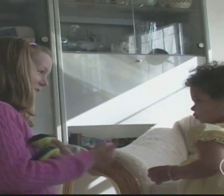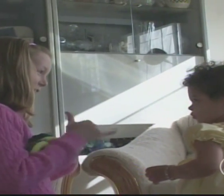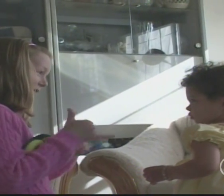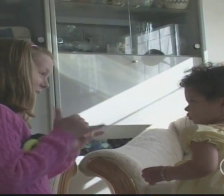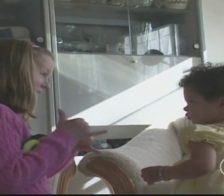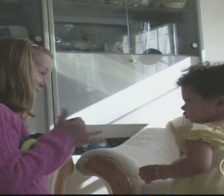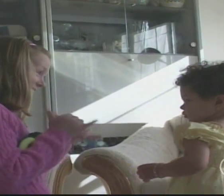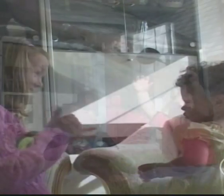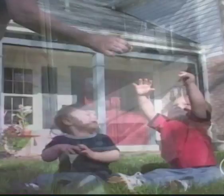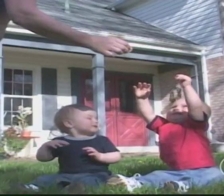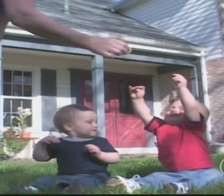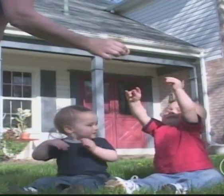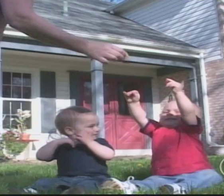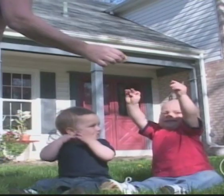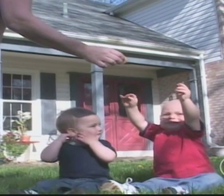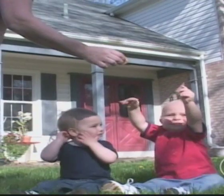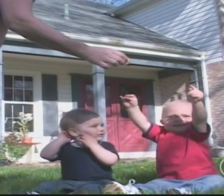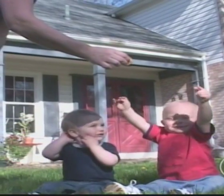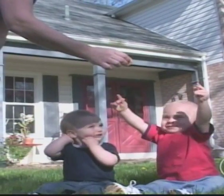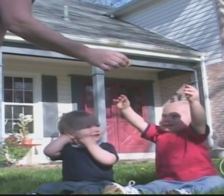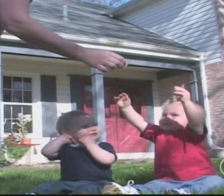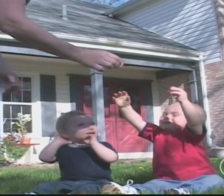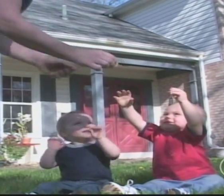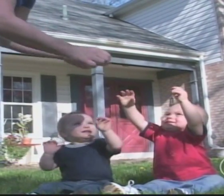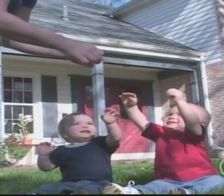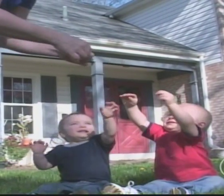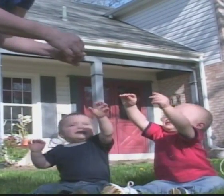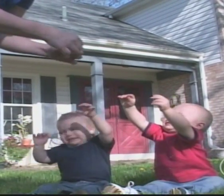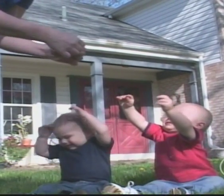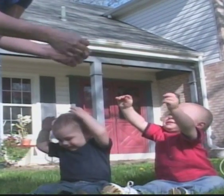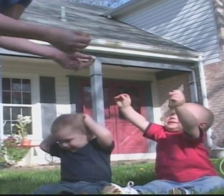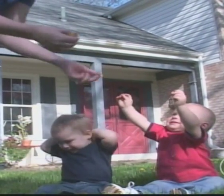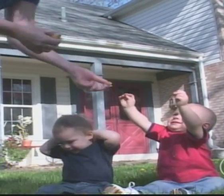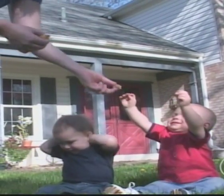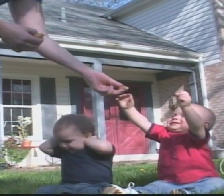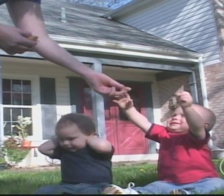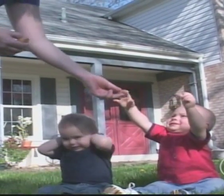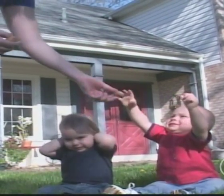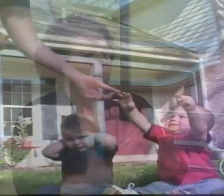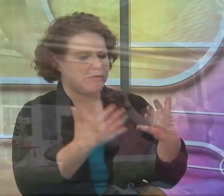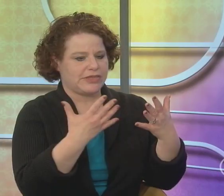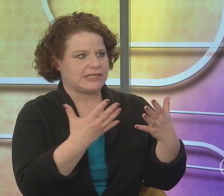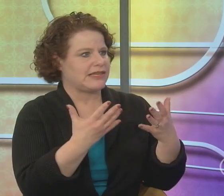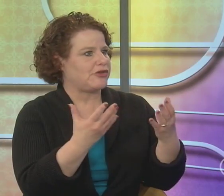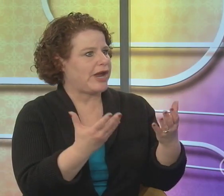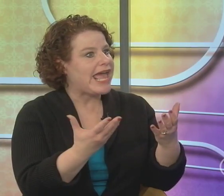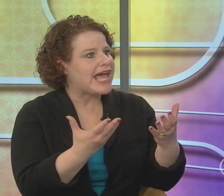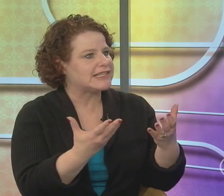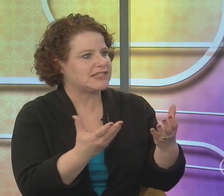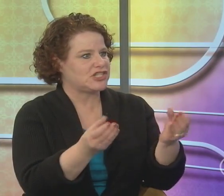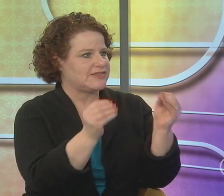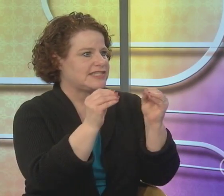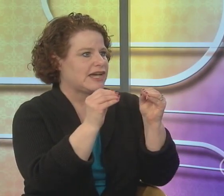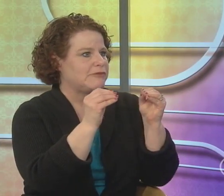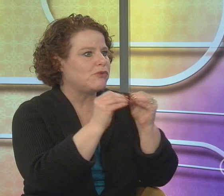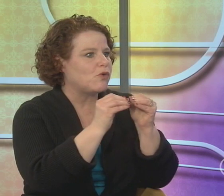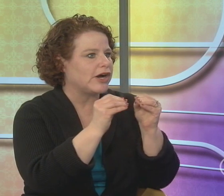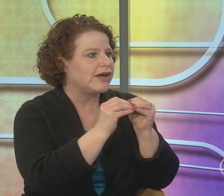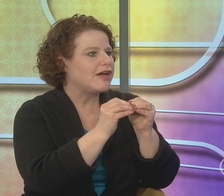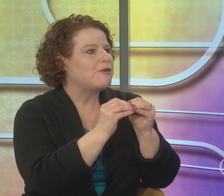speech. And it is really a great tool because what happens is that children are able to form things on their hands, such as in the sign more,